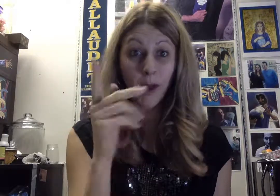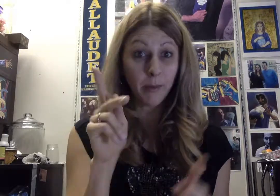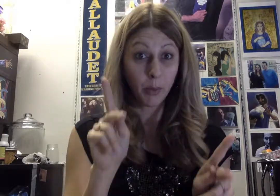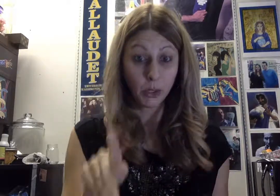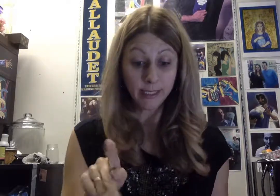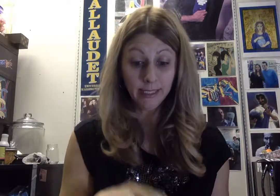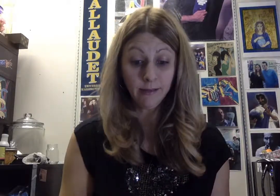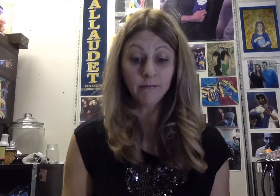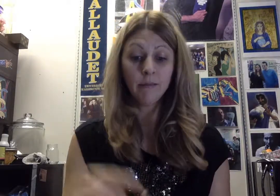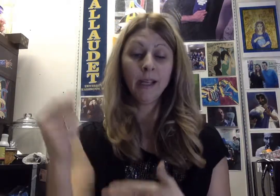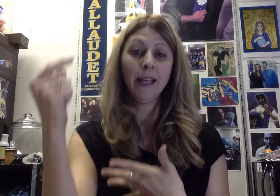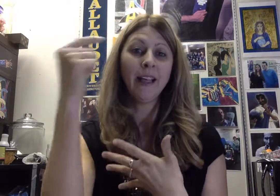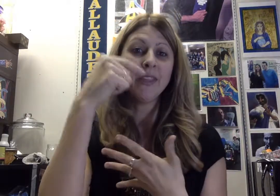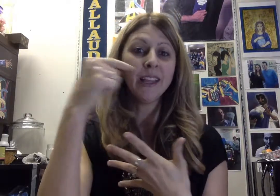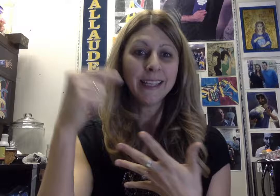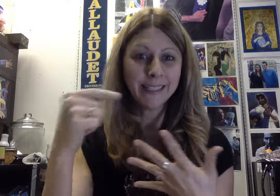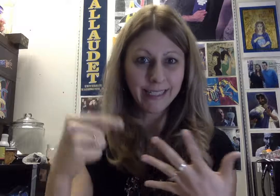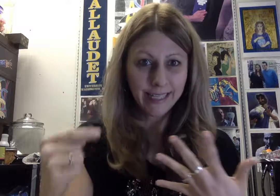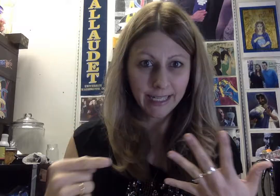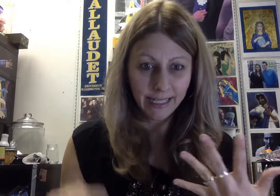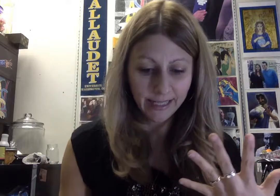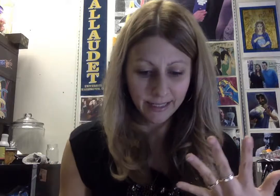one person? The listing technique.